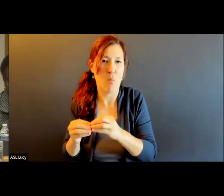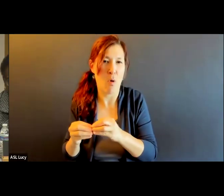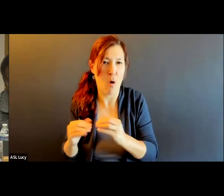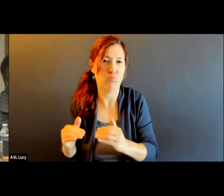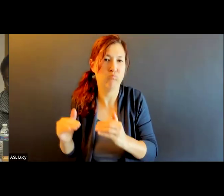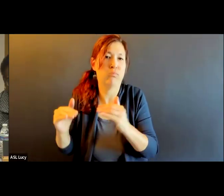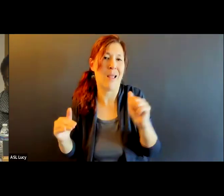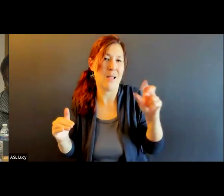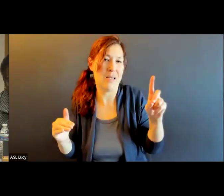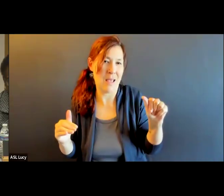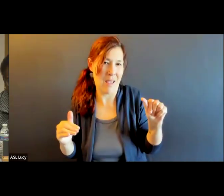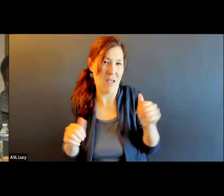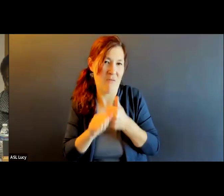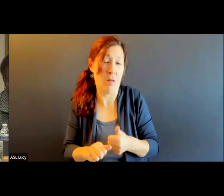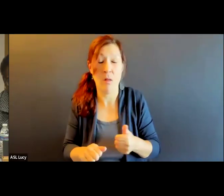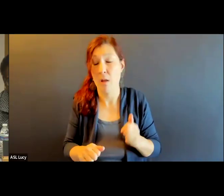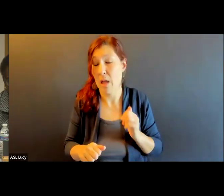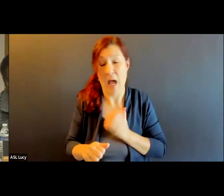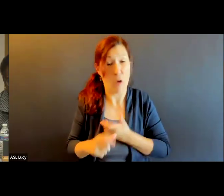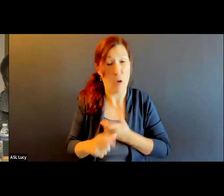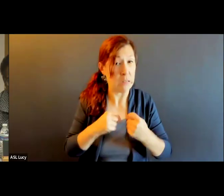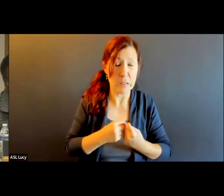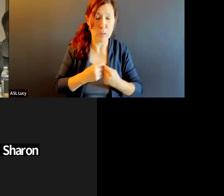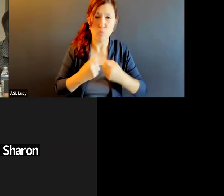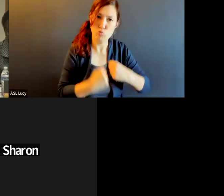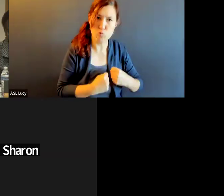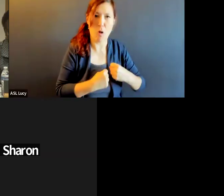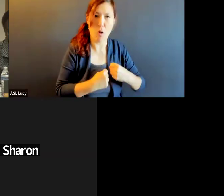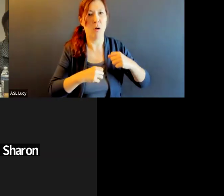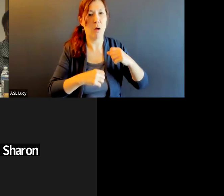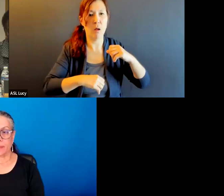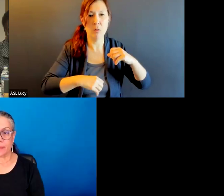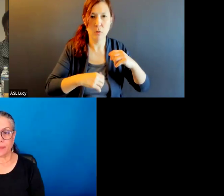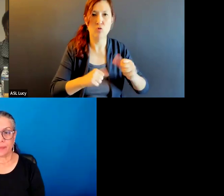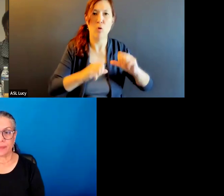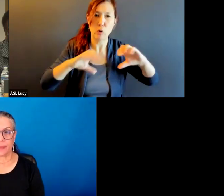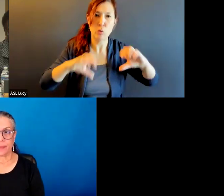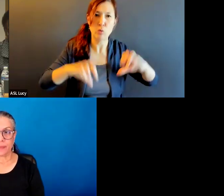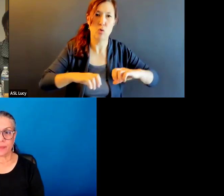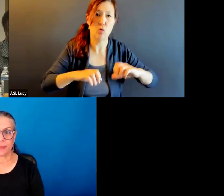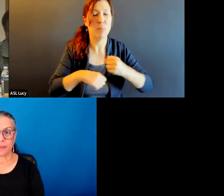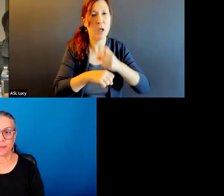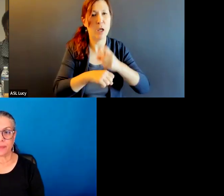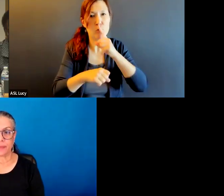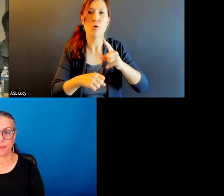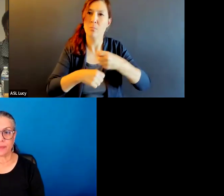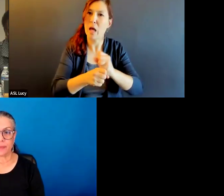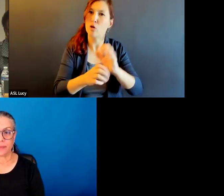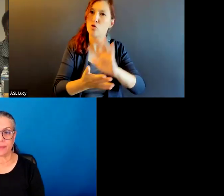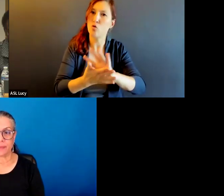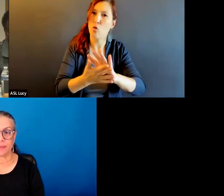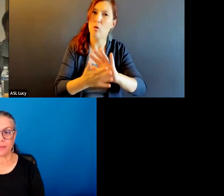team was out there getting it done. And that's what's making our schools look and feel better for our students. We